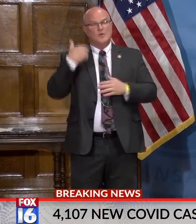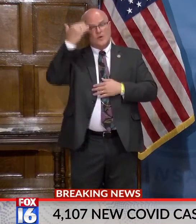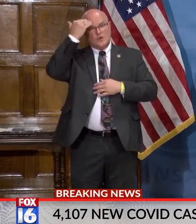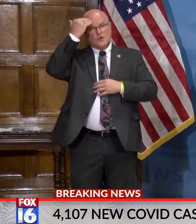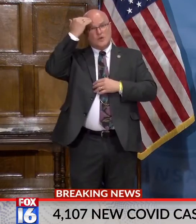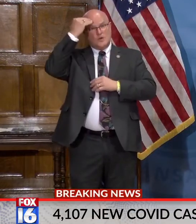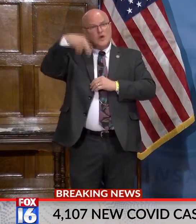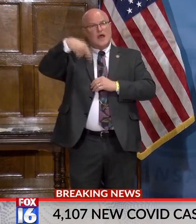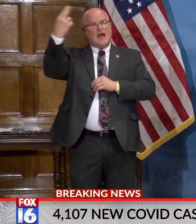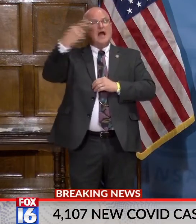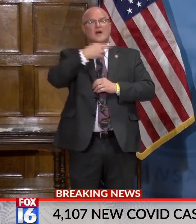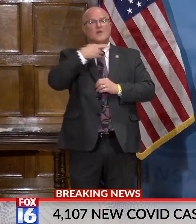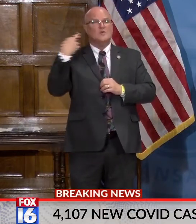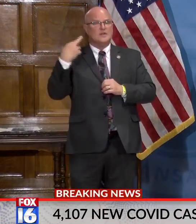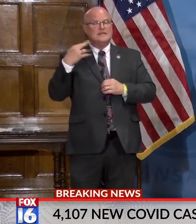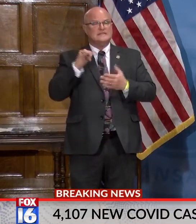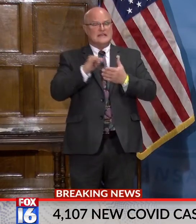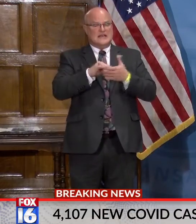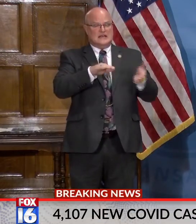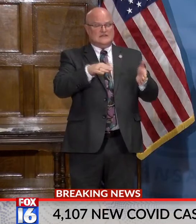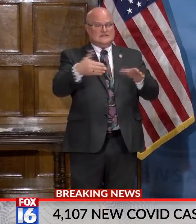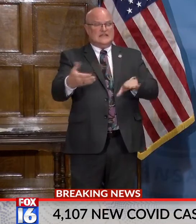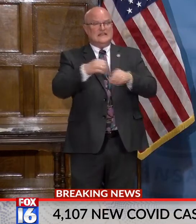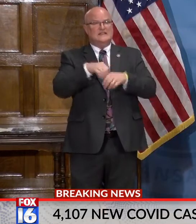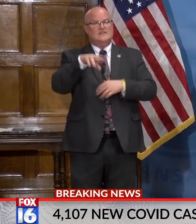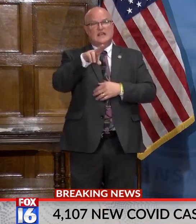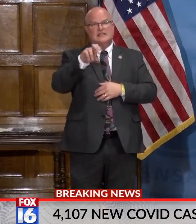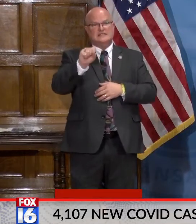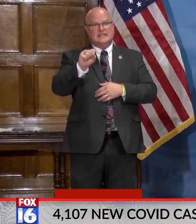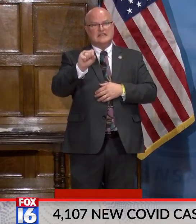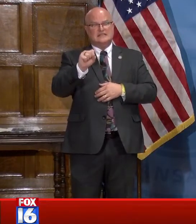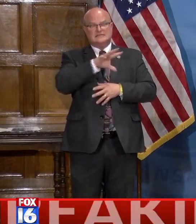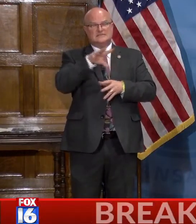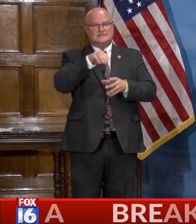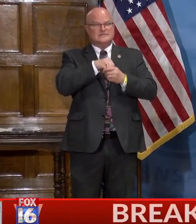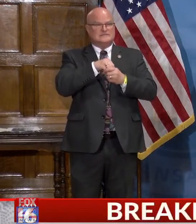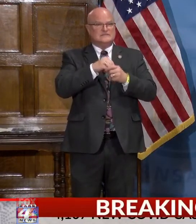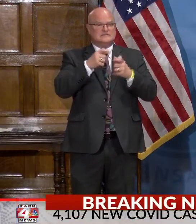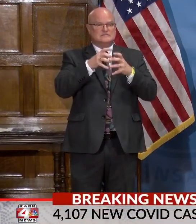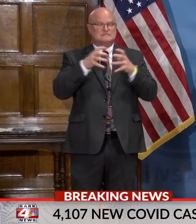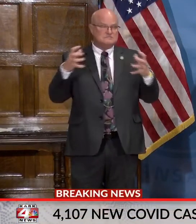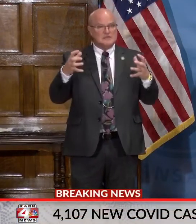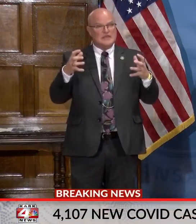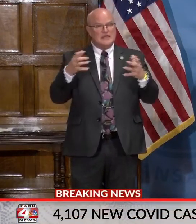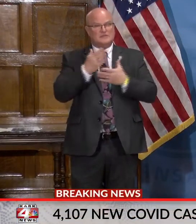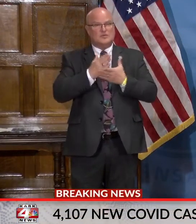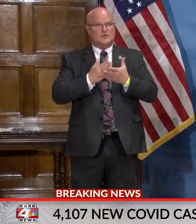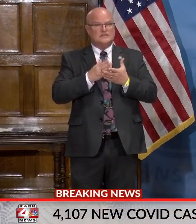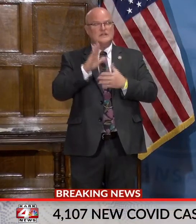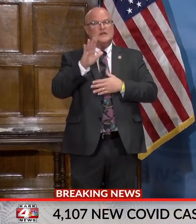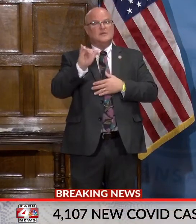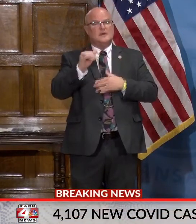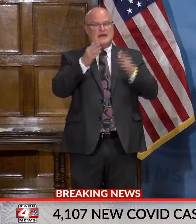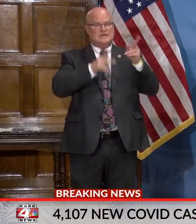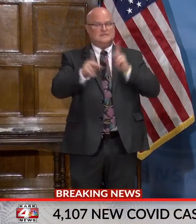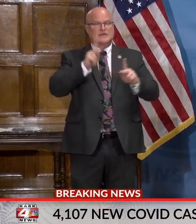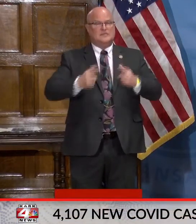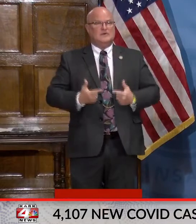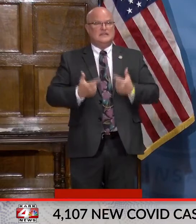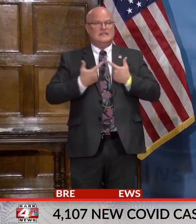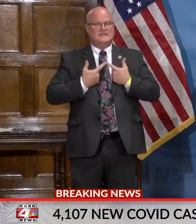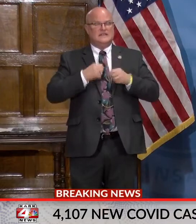a high risk that mortality in the United States was comprised in big portion by individuals living in